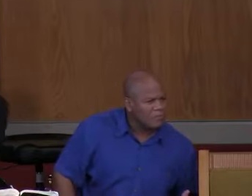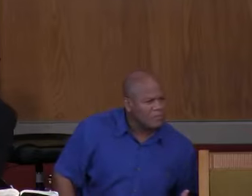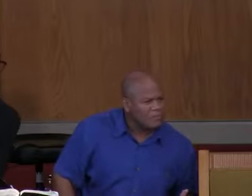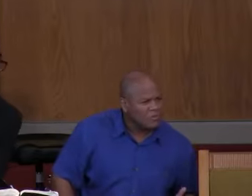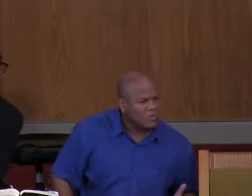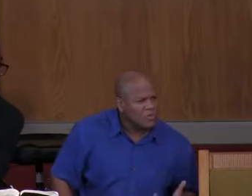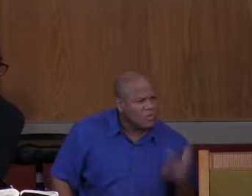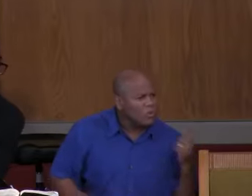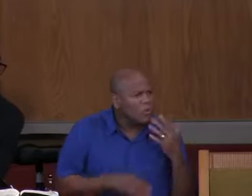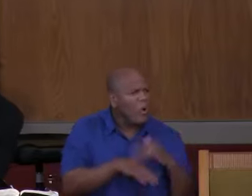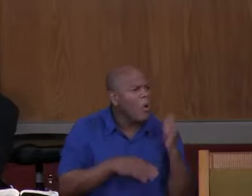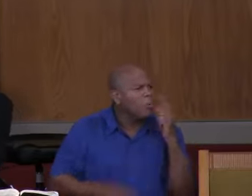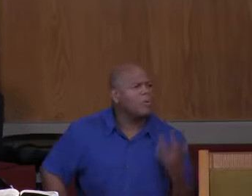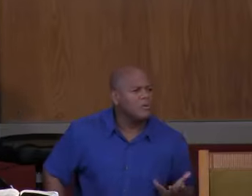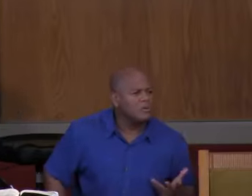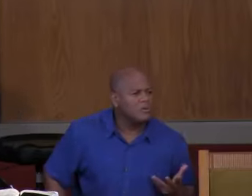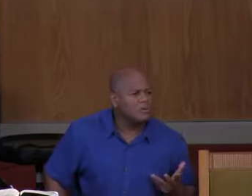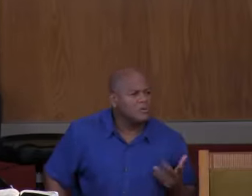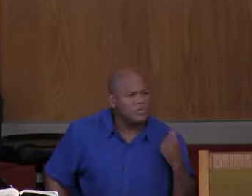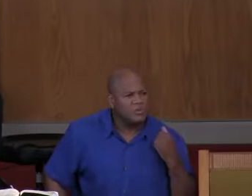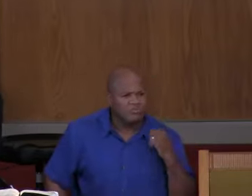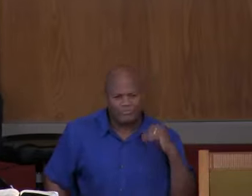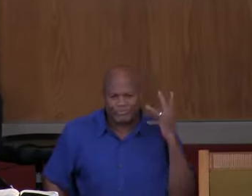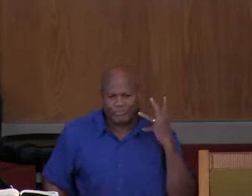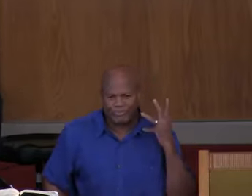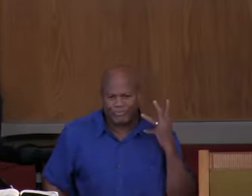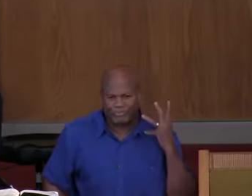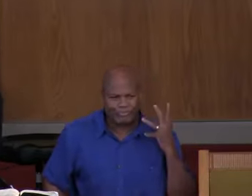Who you call? With your woke self.